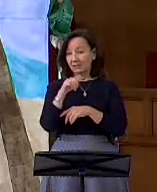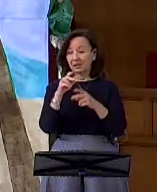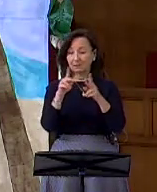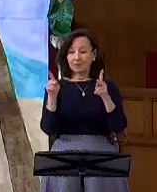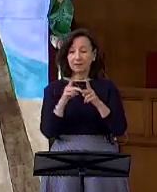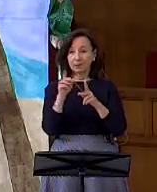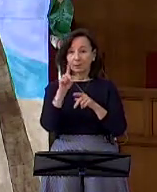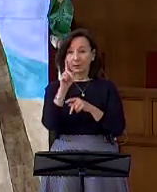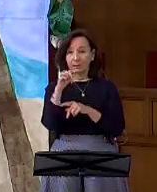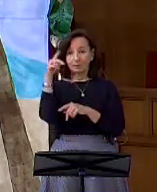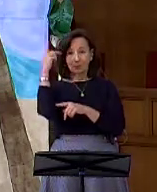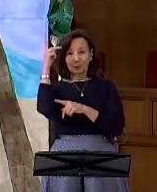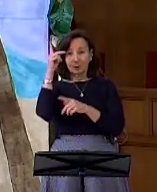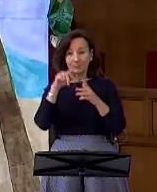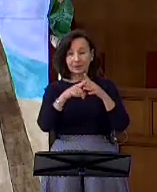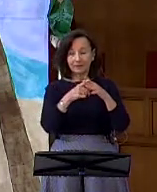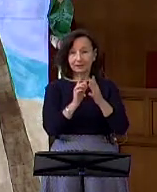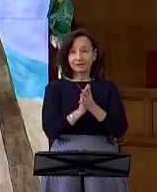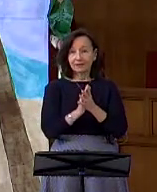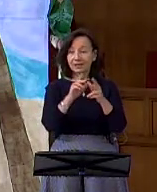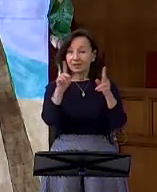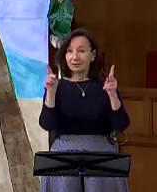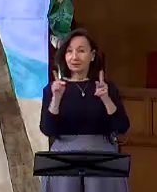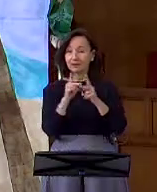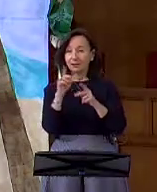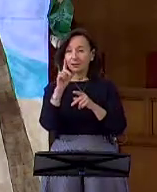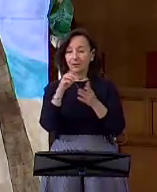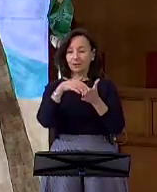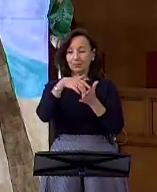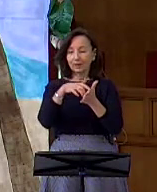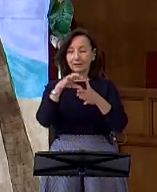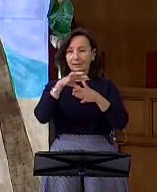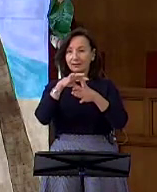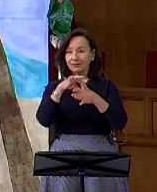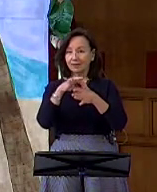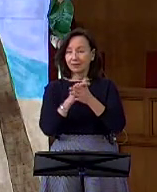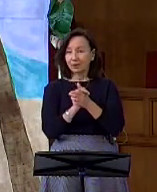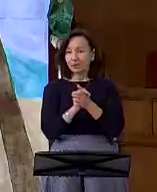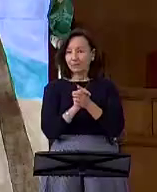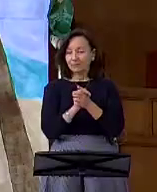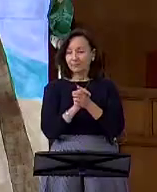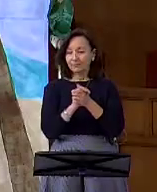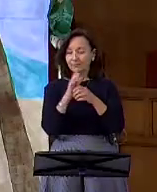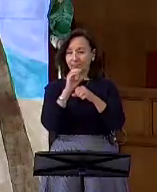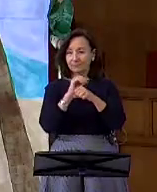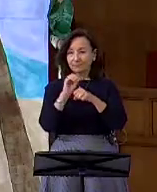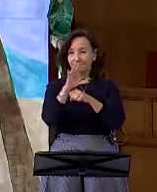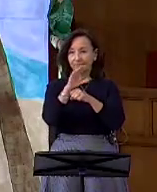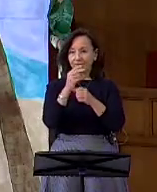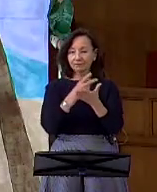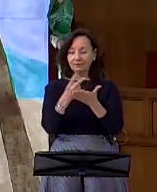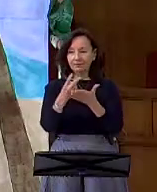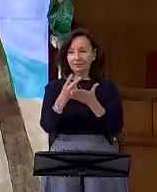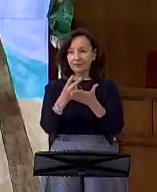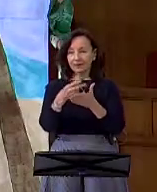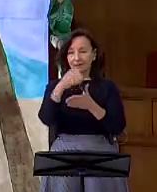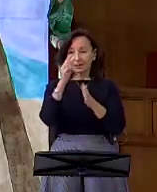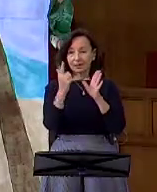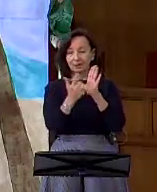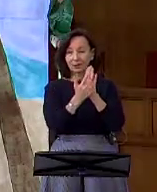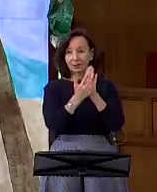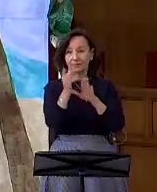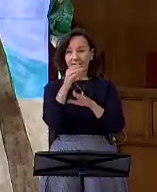begins. We'll find ourselves in a place where the weakness of the flesh causes the failures of God's law, and the